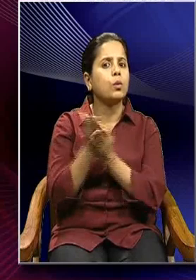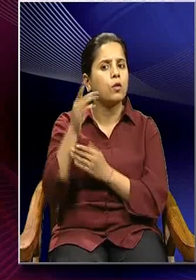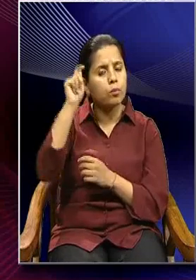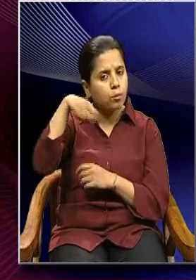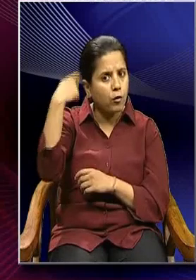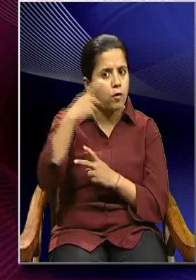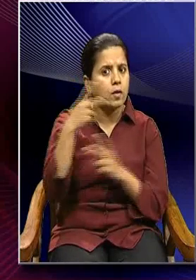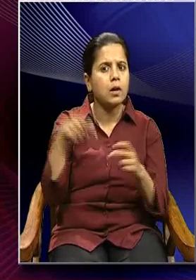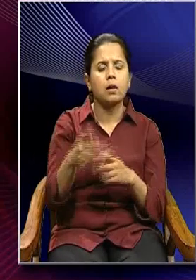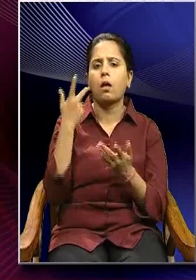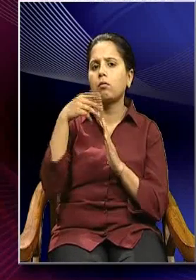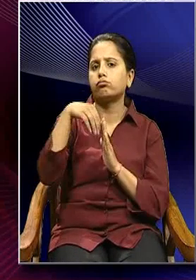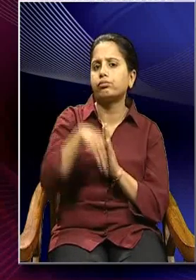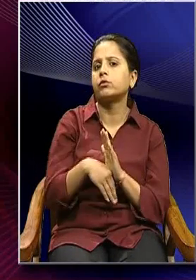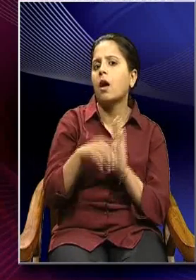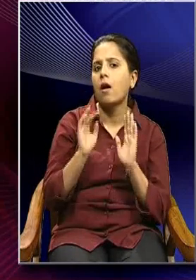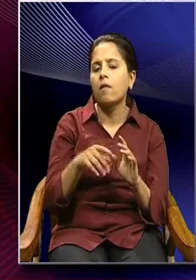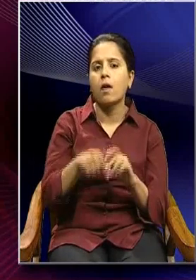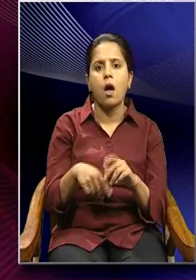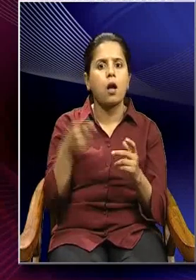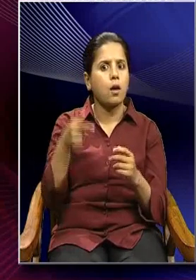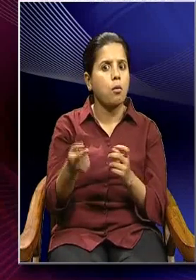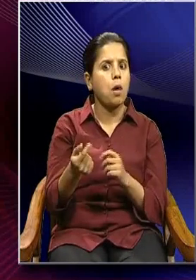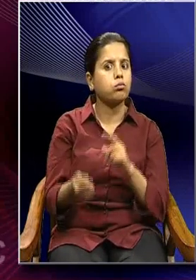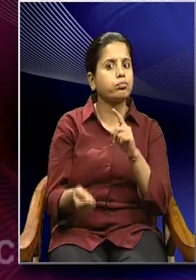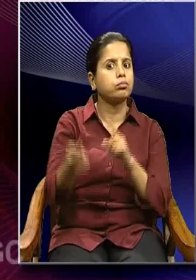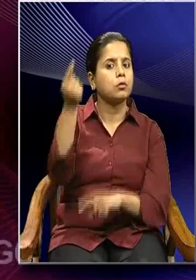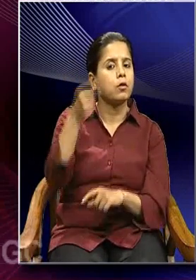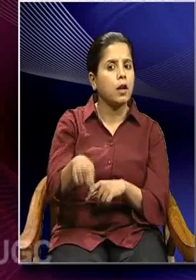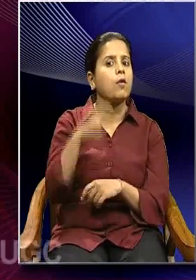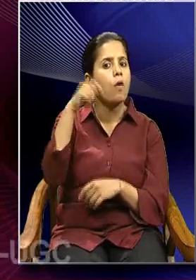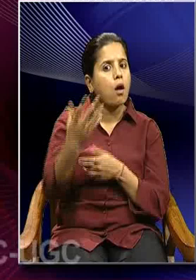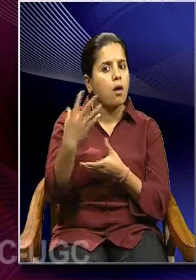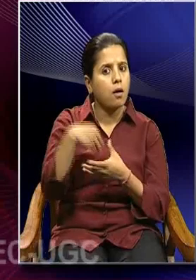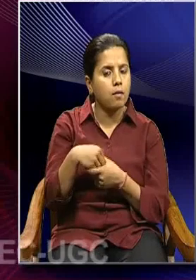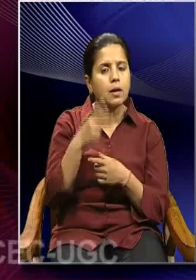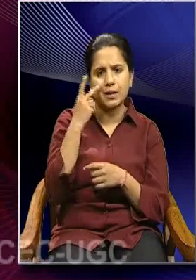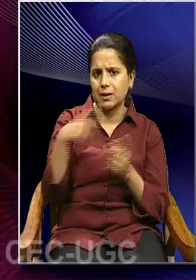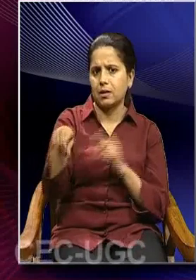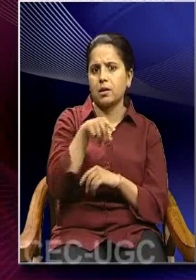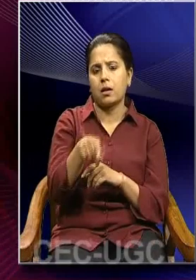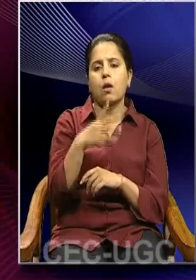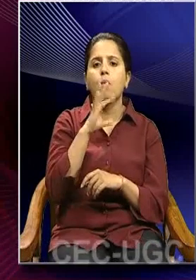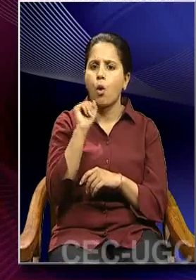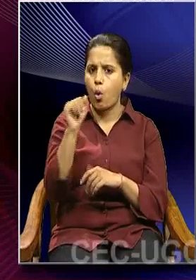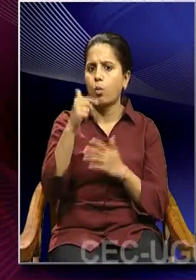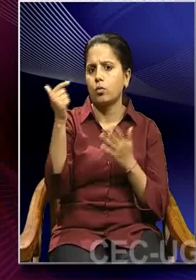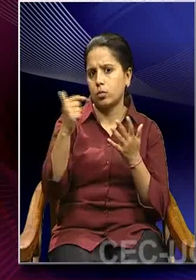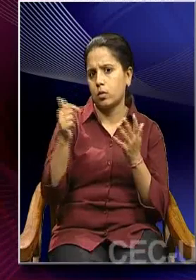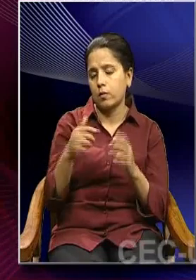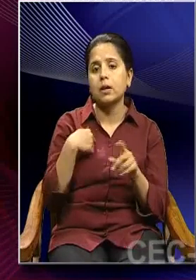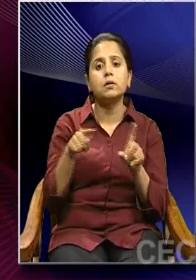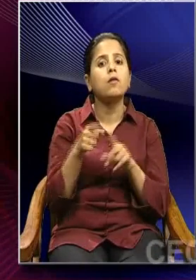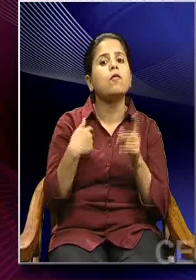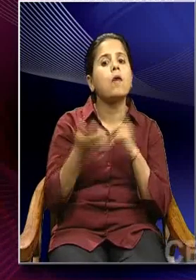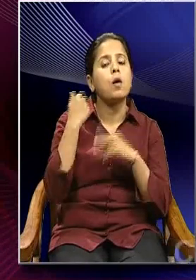some kind of a decline, then the rising costs which were involved in the film production was one of the factors. And then we also